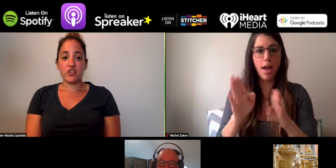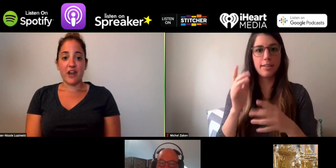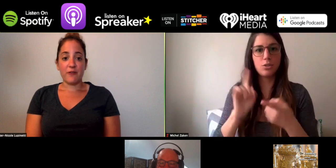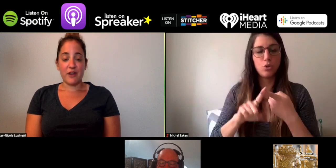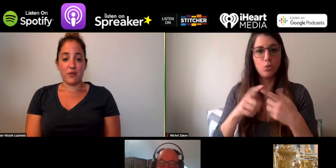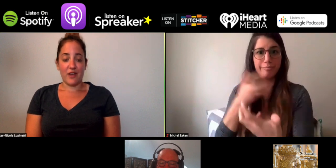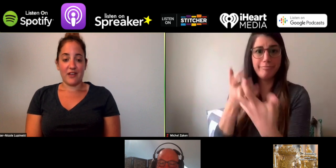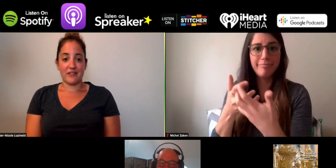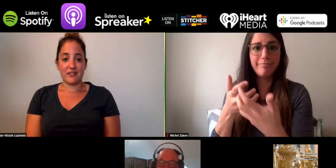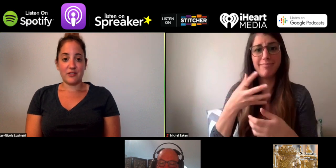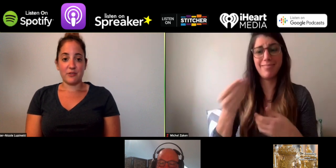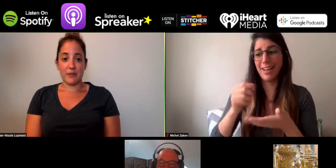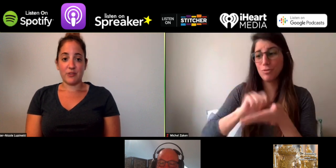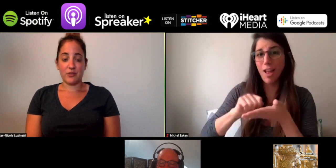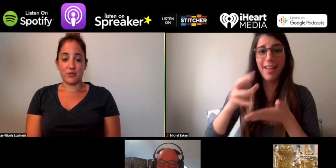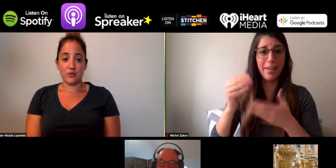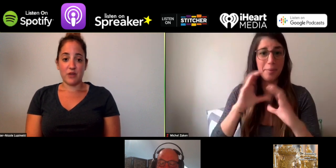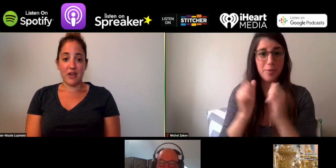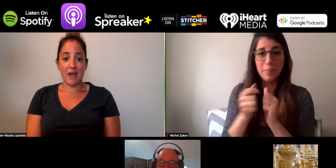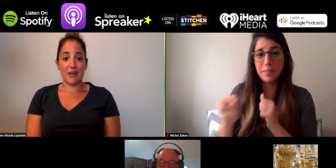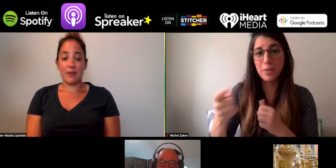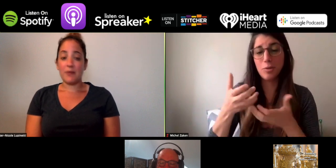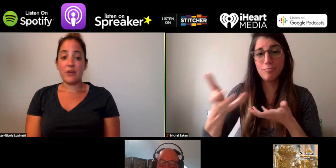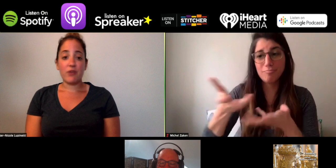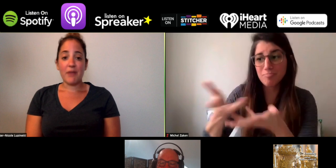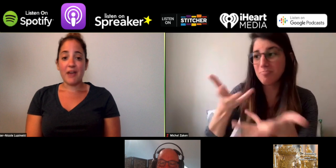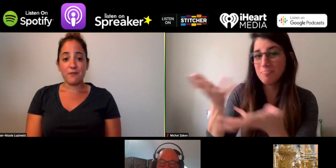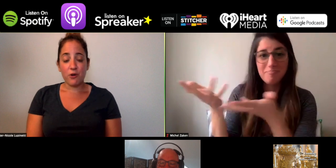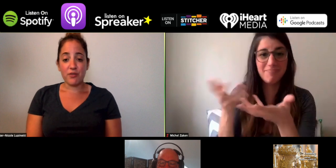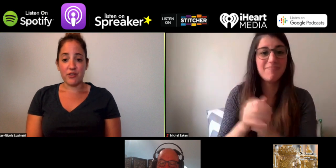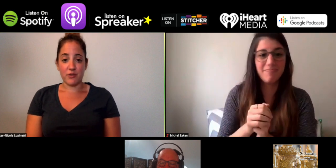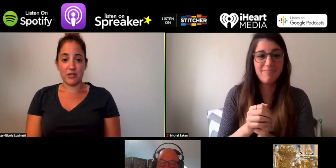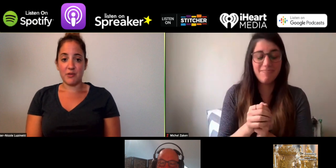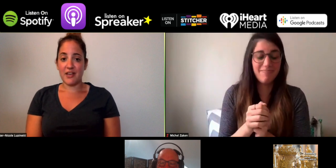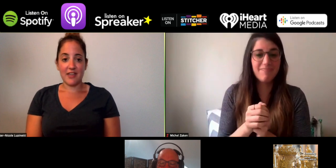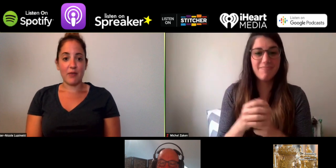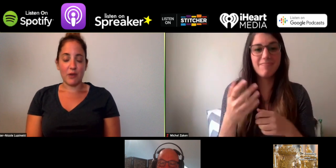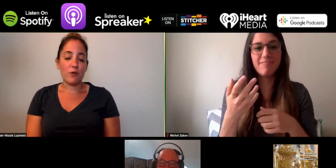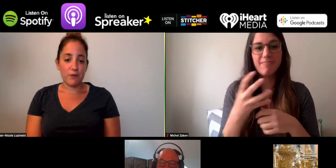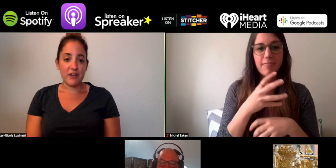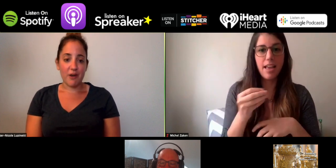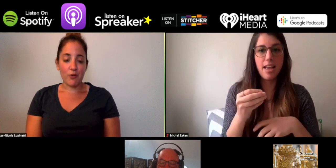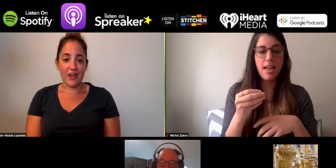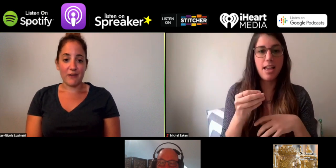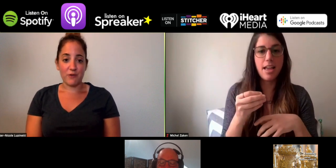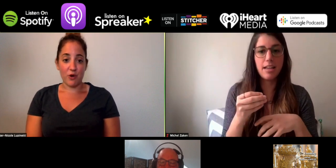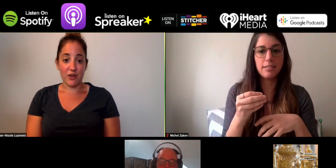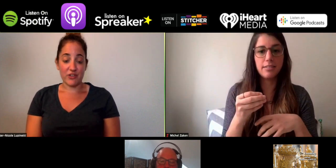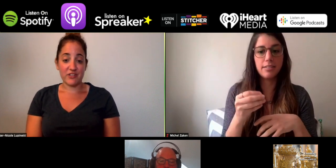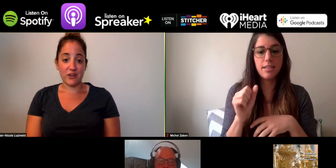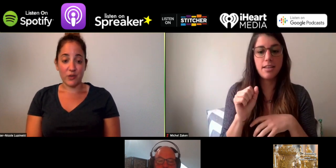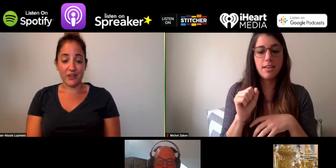we will try to find a way to be able to accommodate. Maybe we can write back and forth with you and communicate that way. We'll figure out a way if you